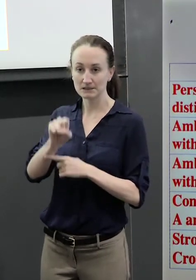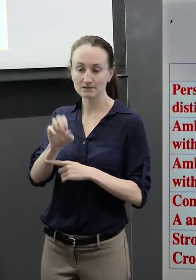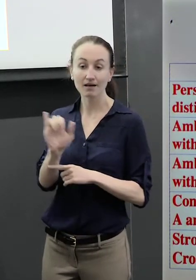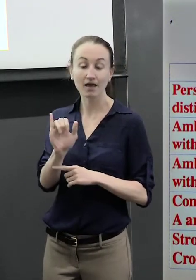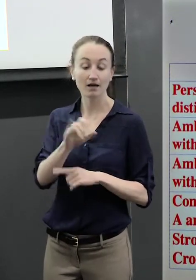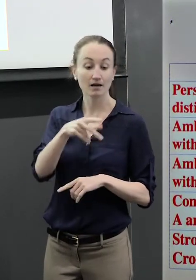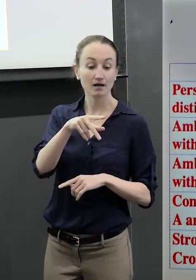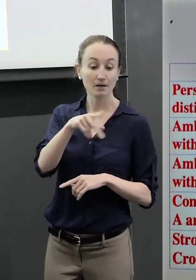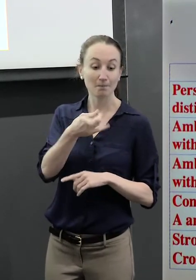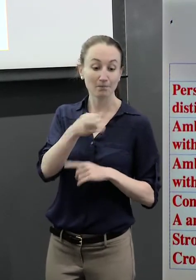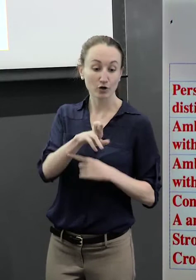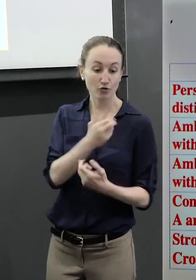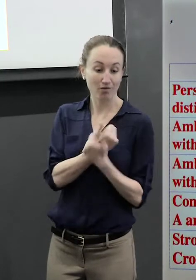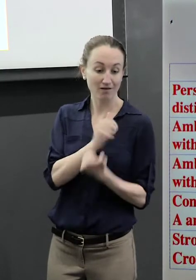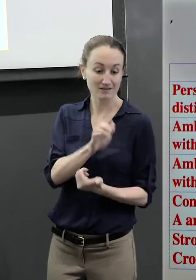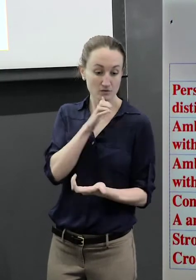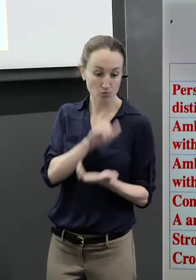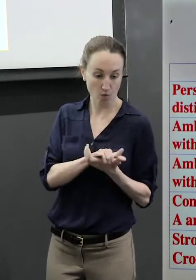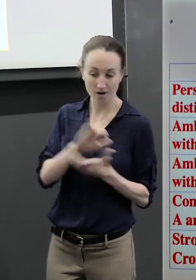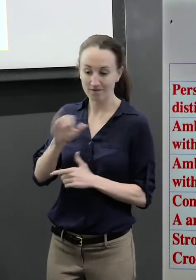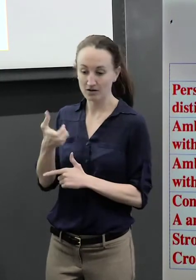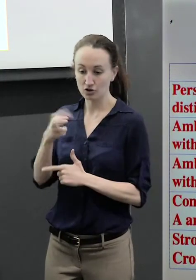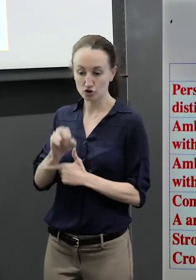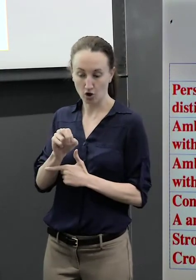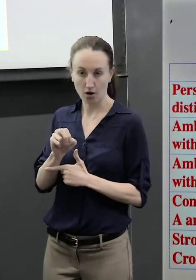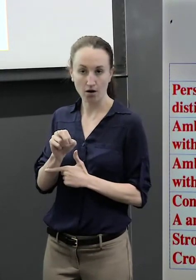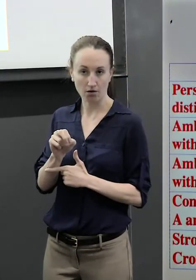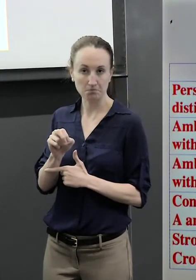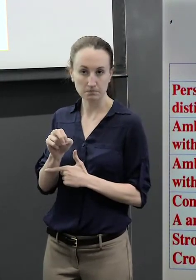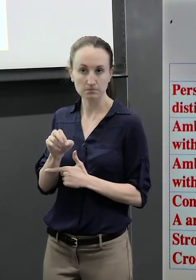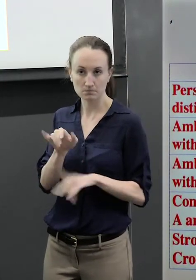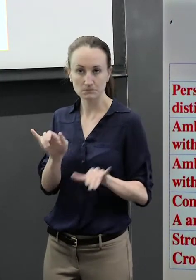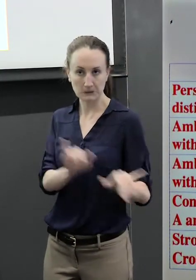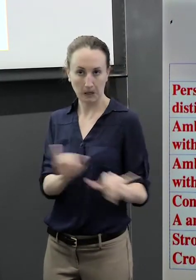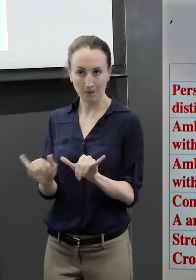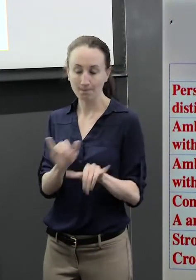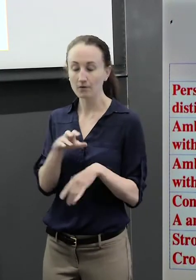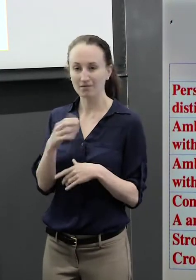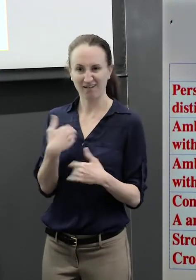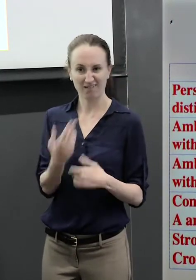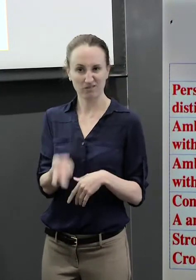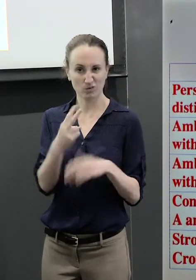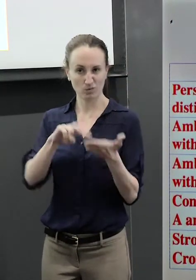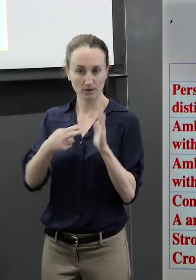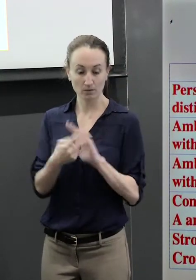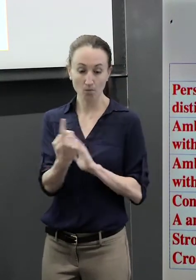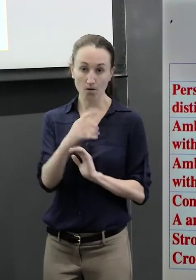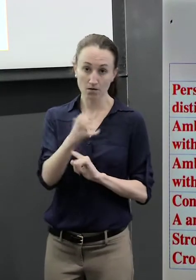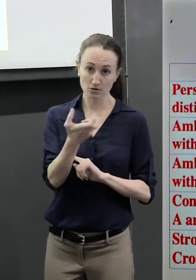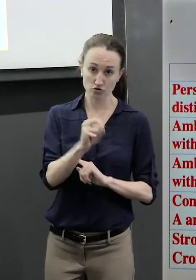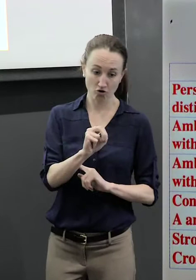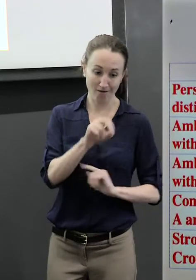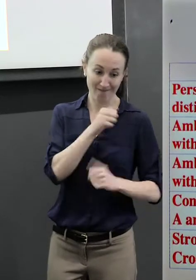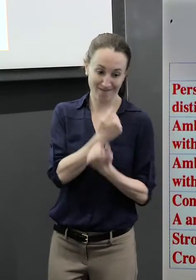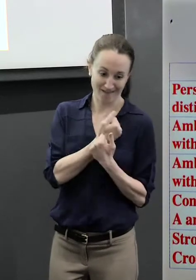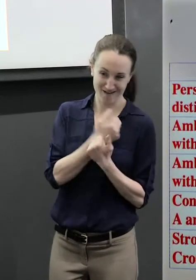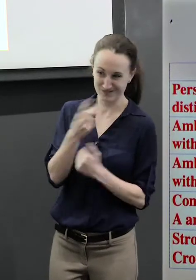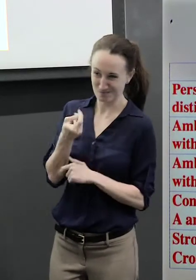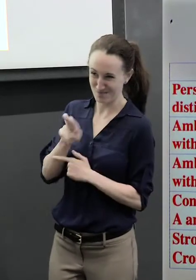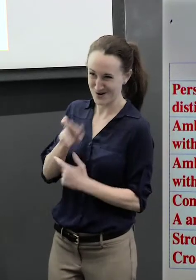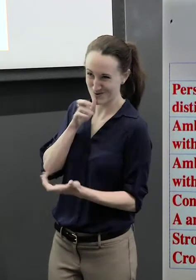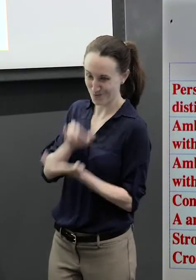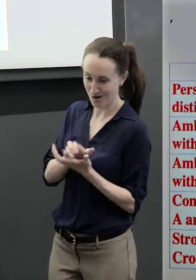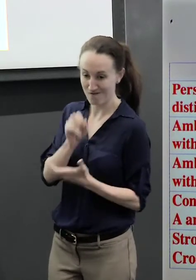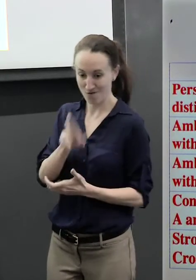wife, John does too, that has two reasons. One is John loves Peter's wife, another one is